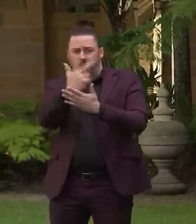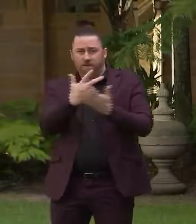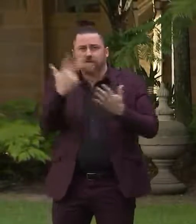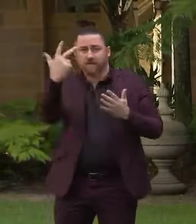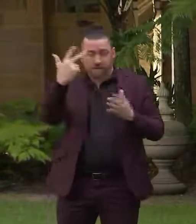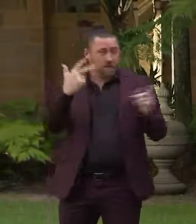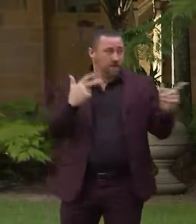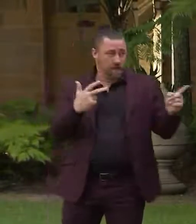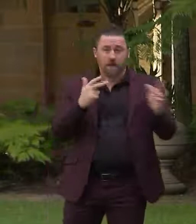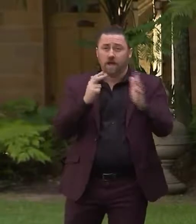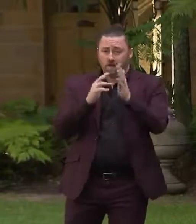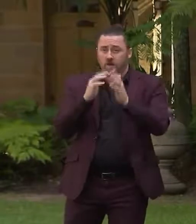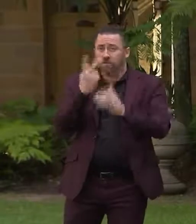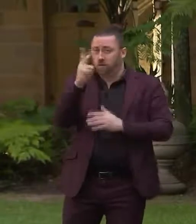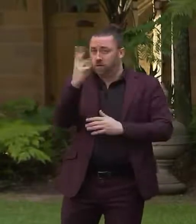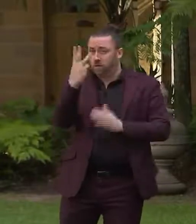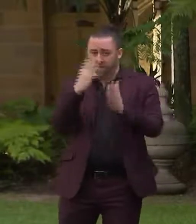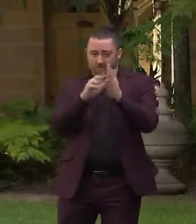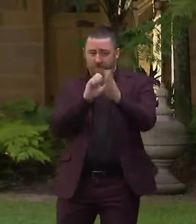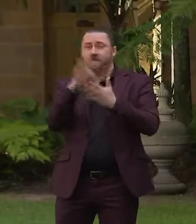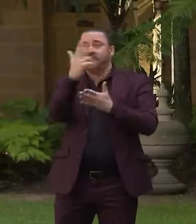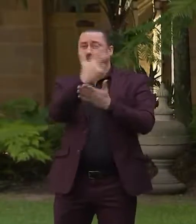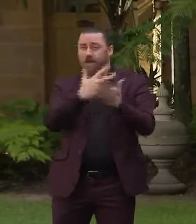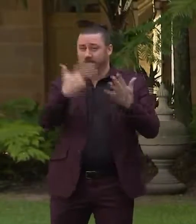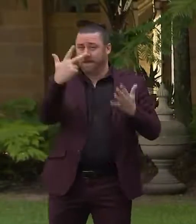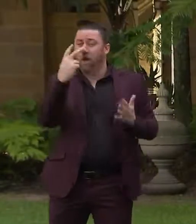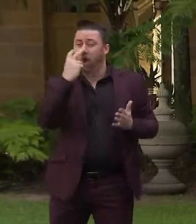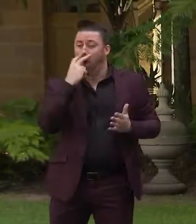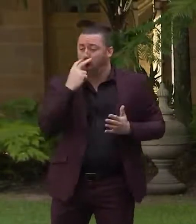8:30 p.m. on the 23rd of March.